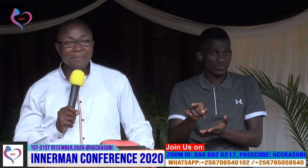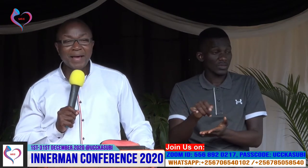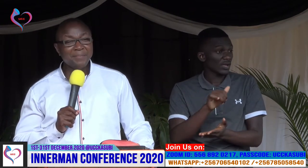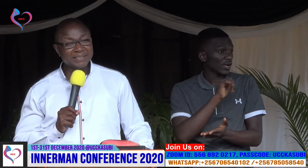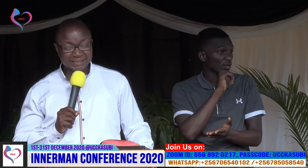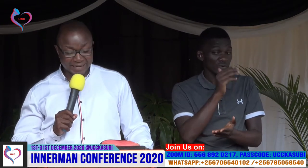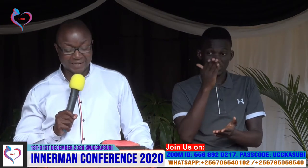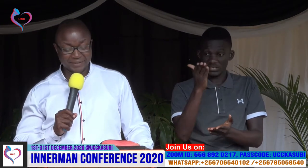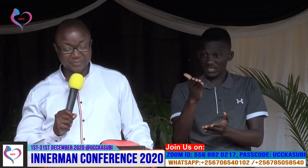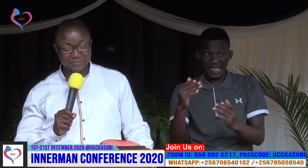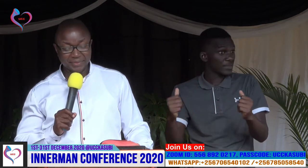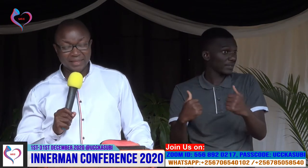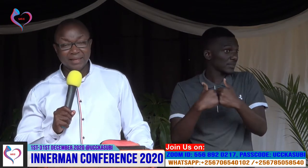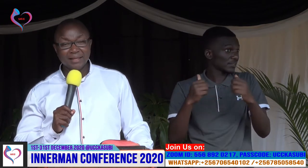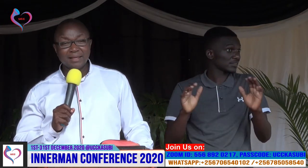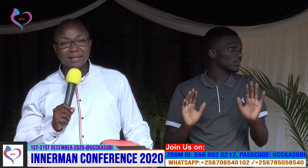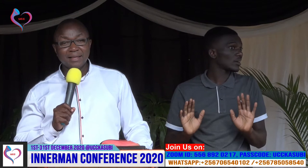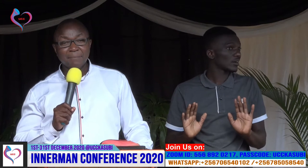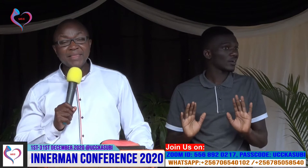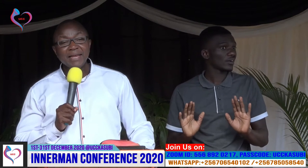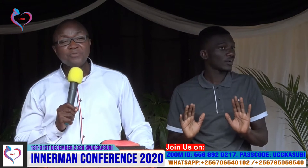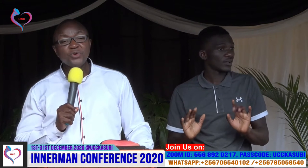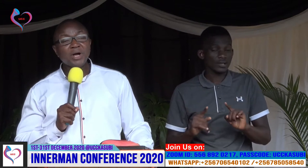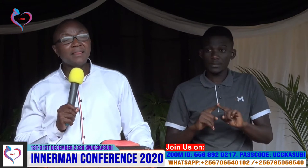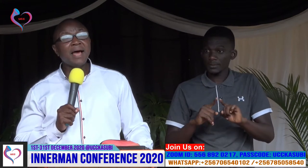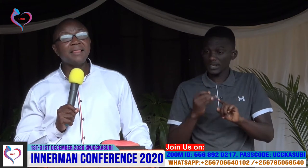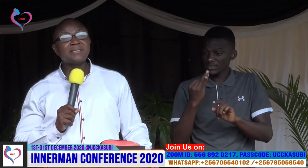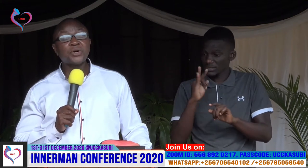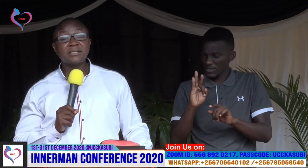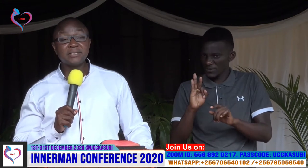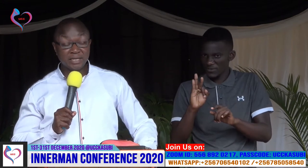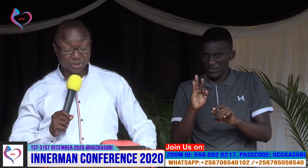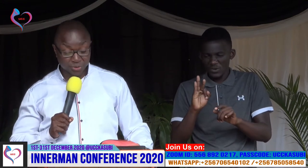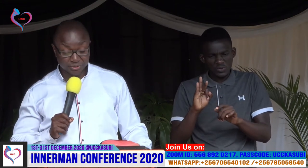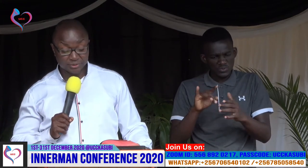not there by mistake. But then if you look at the other